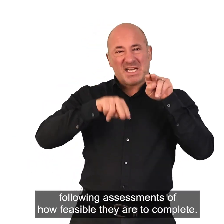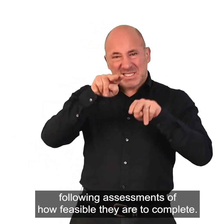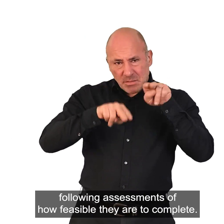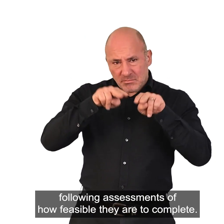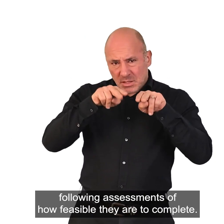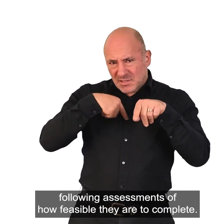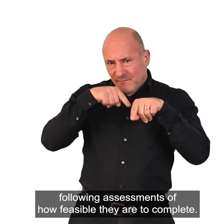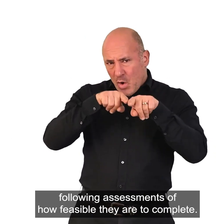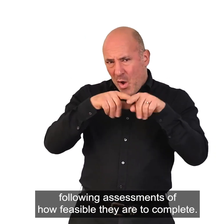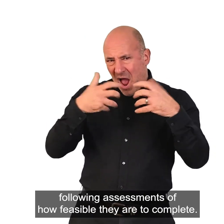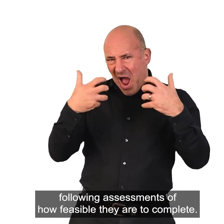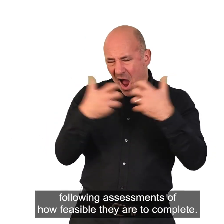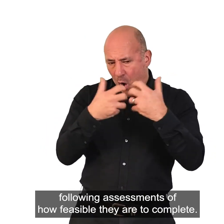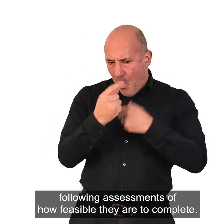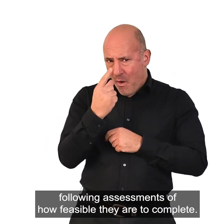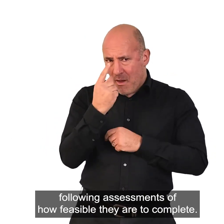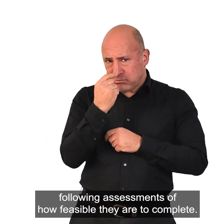following assessments of how feasible they are to complete.